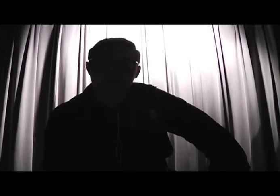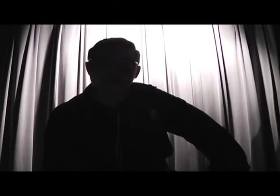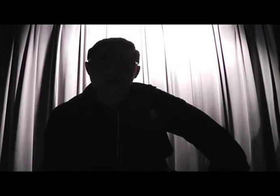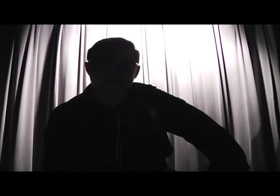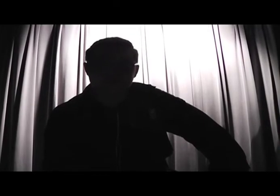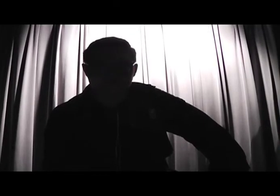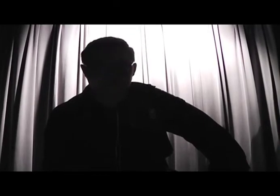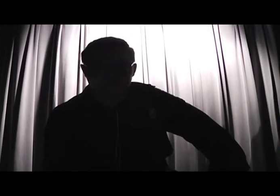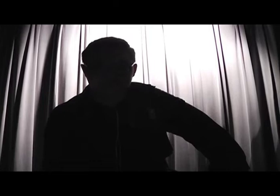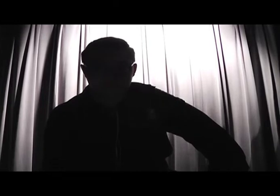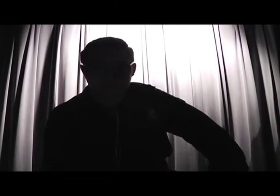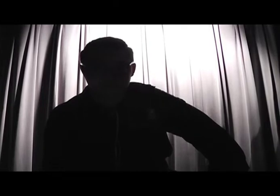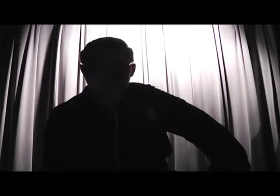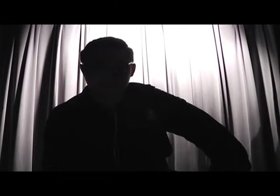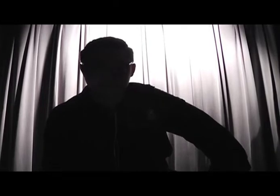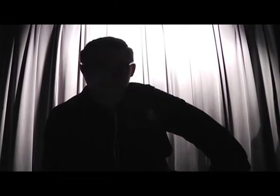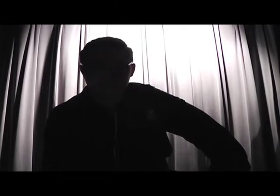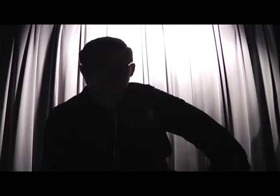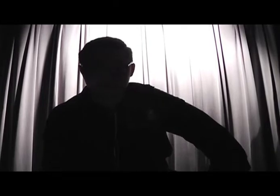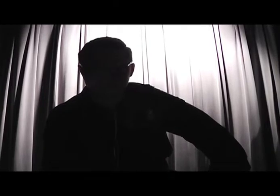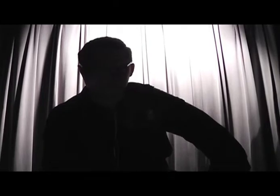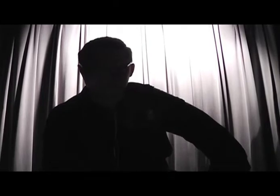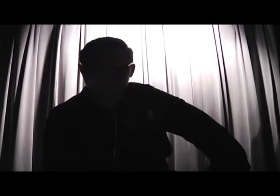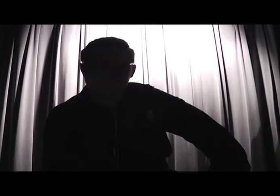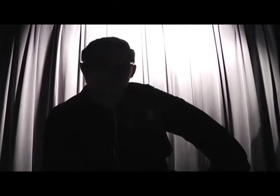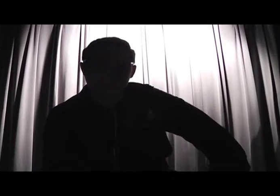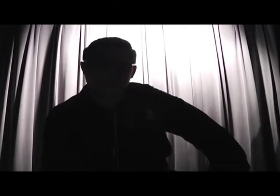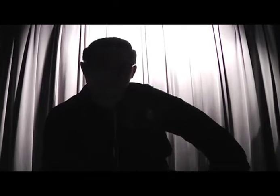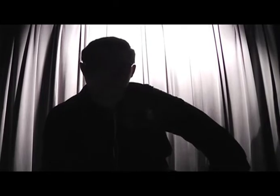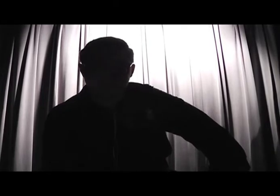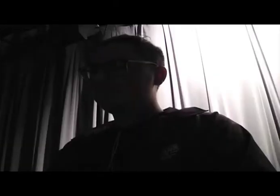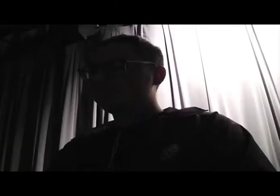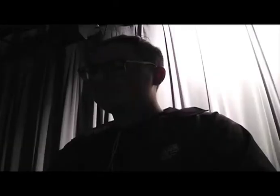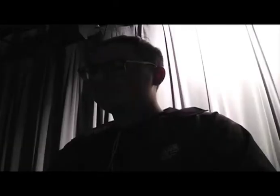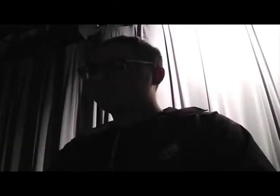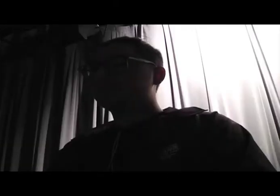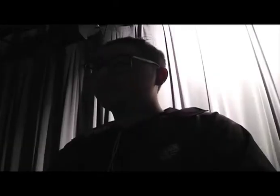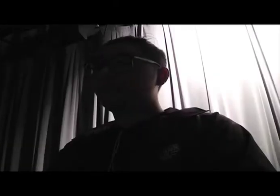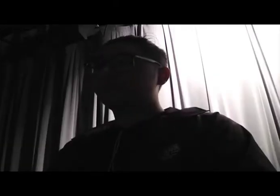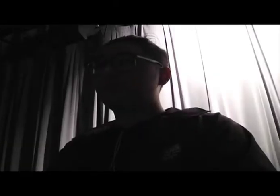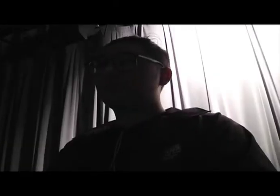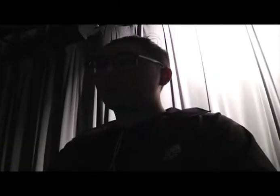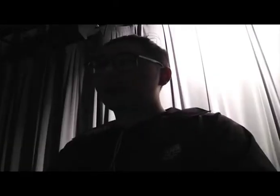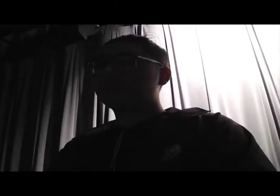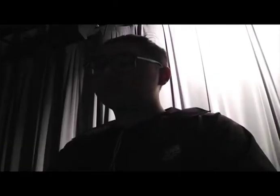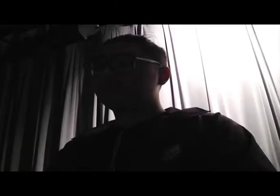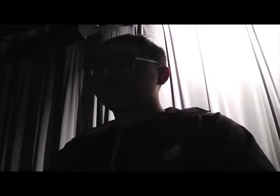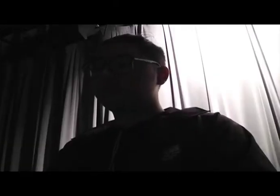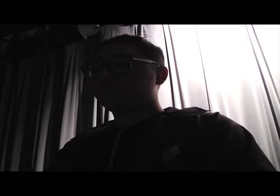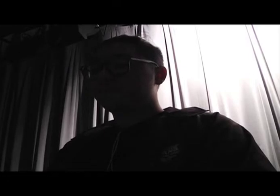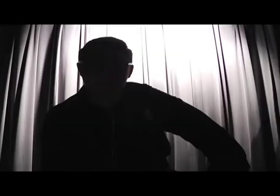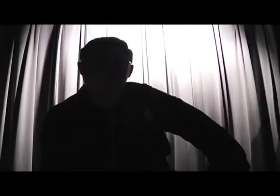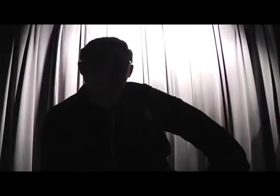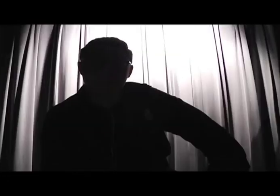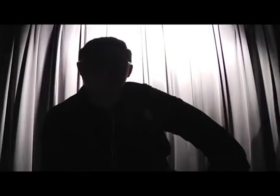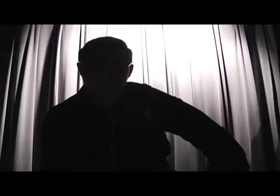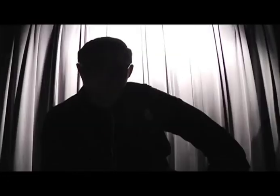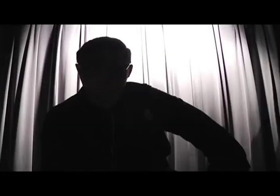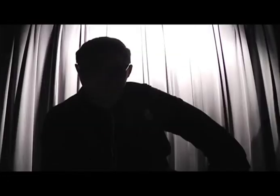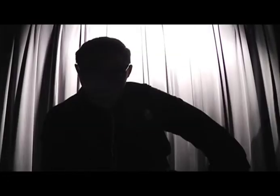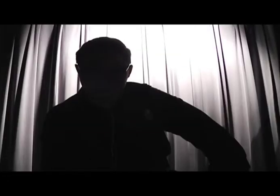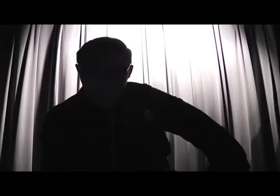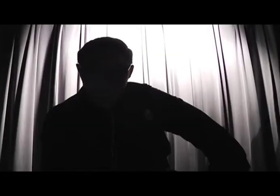just tired. Tired of not fitting in. Tired of feeling lonely. I'm tired of feeling lost. I'm just